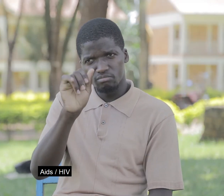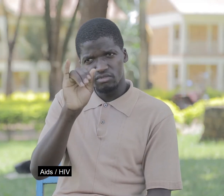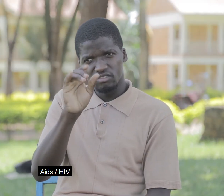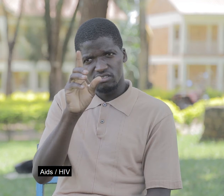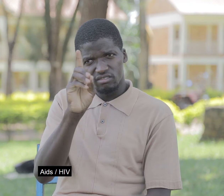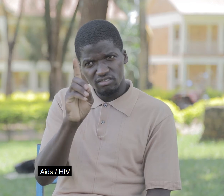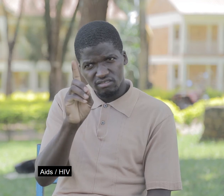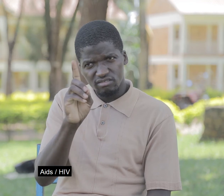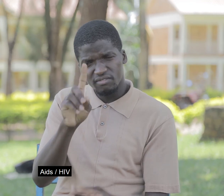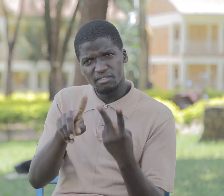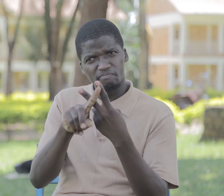AIDS,